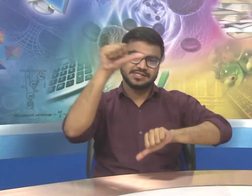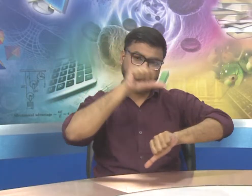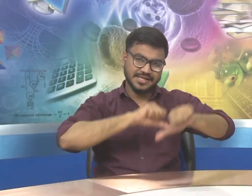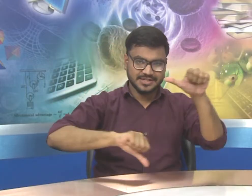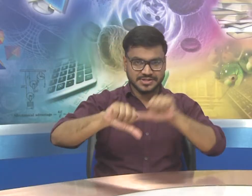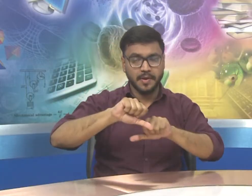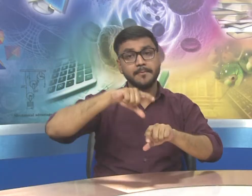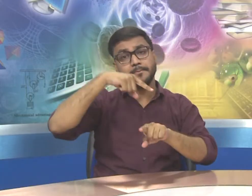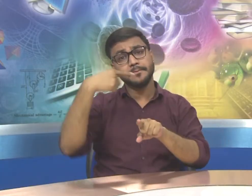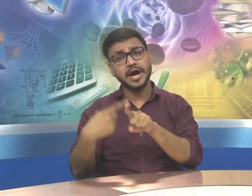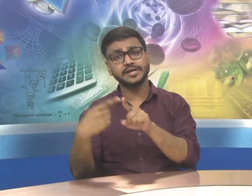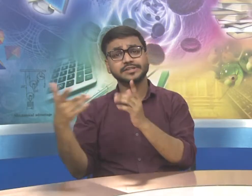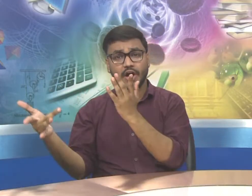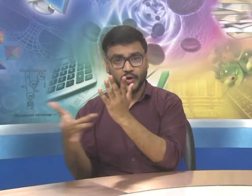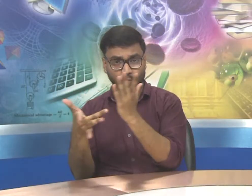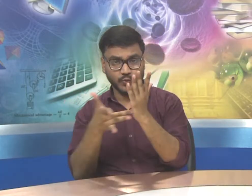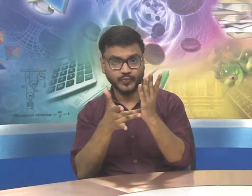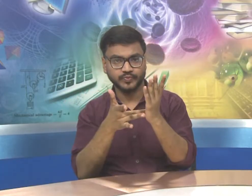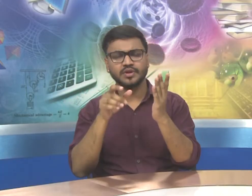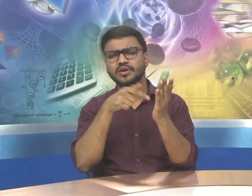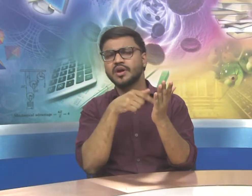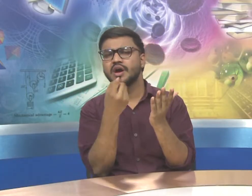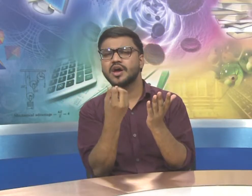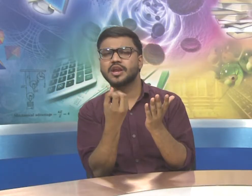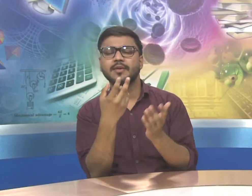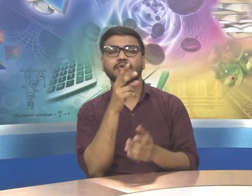Subject: Science and Technology.